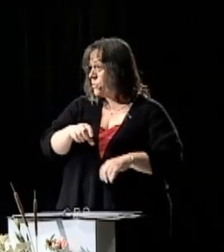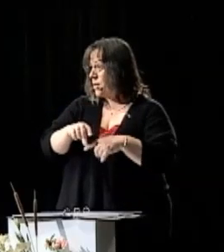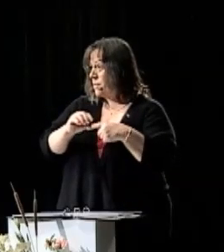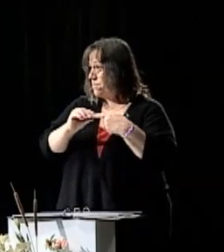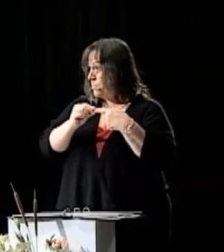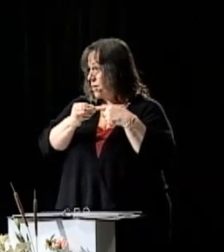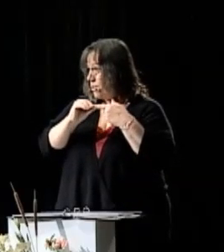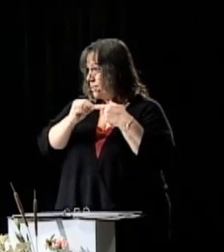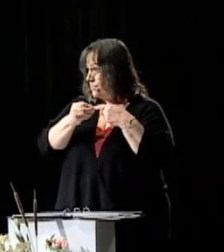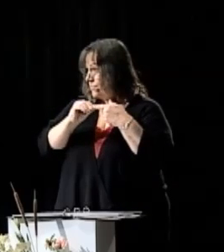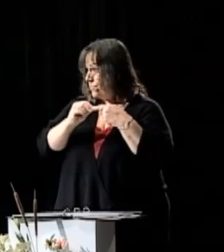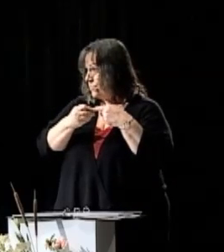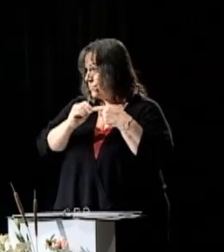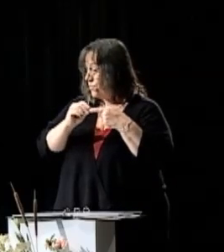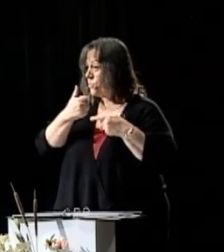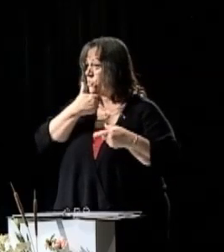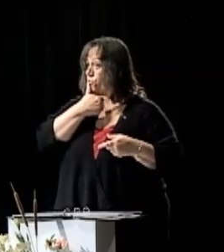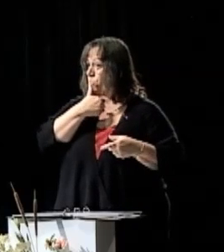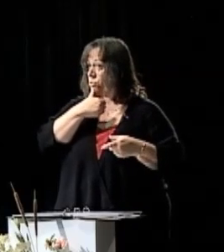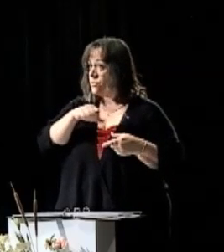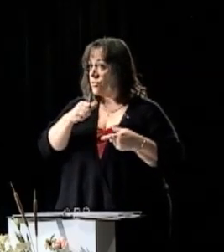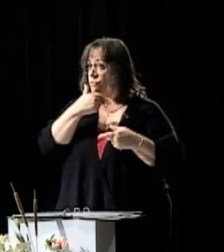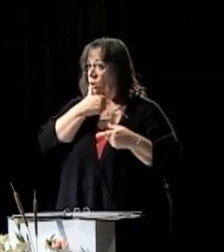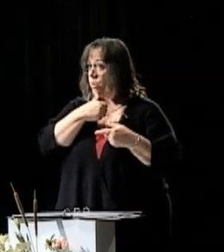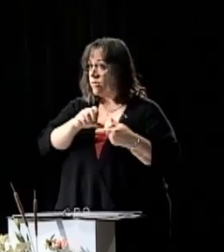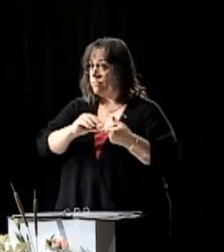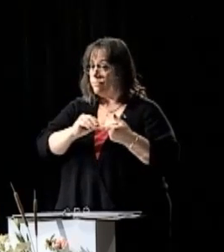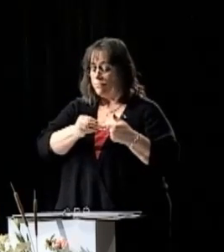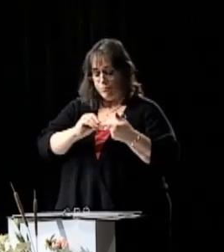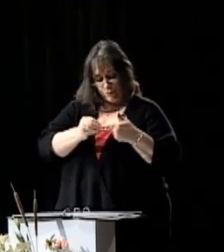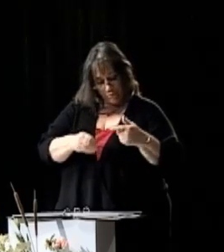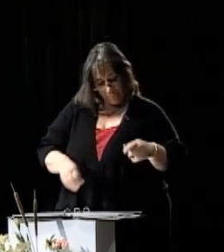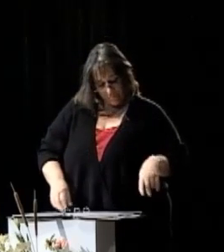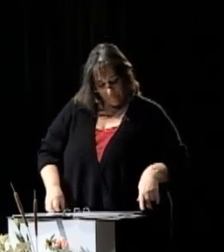and then berry. So this represents the strawberry.